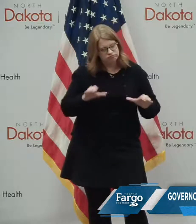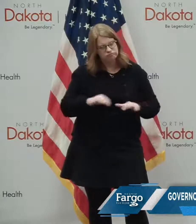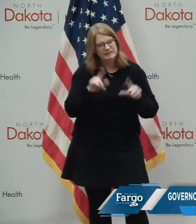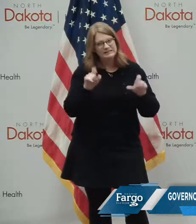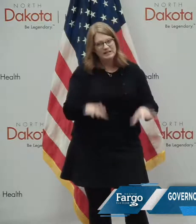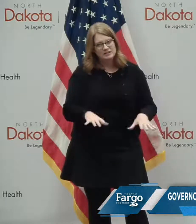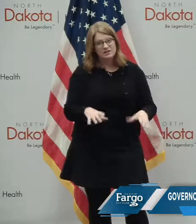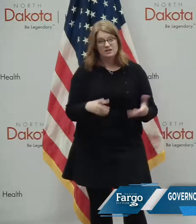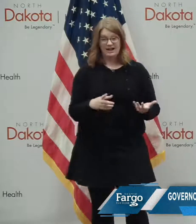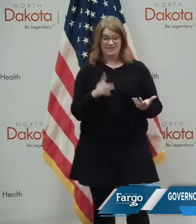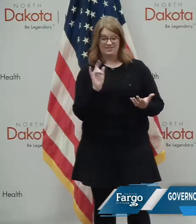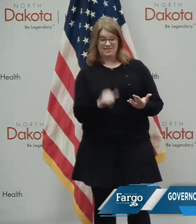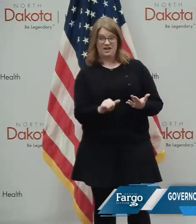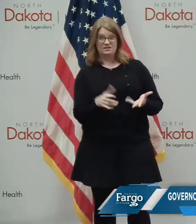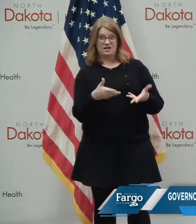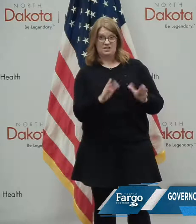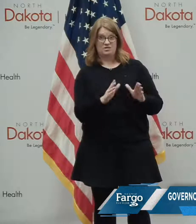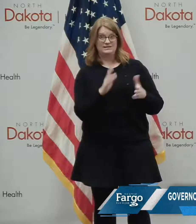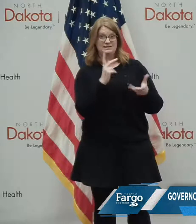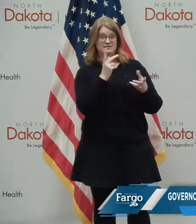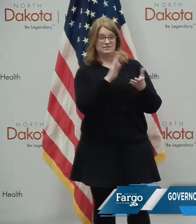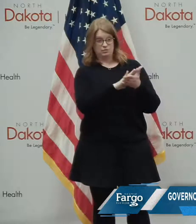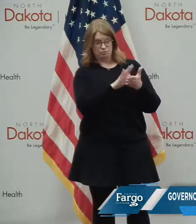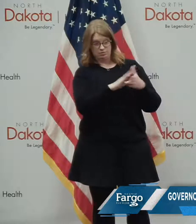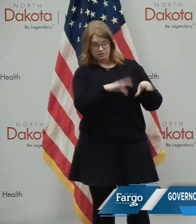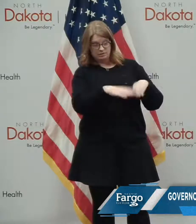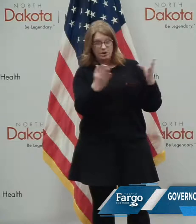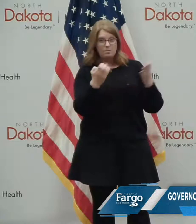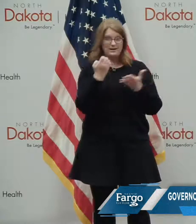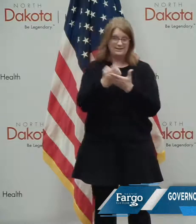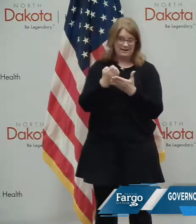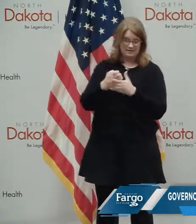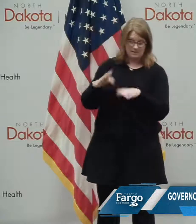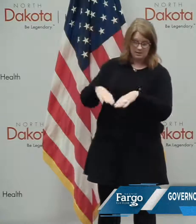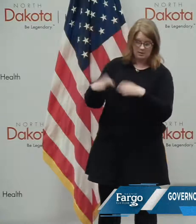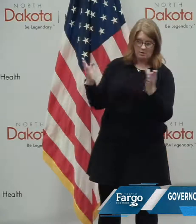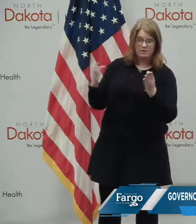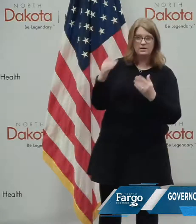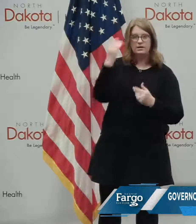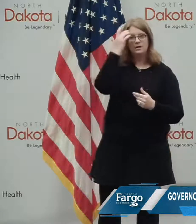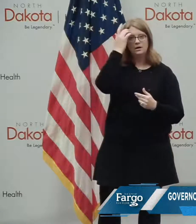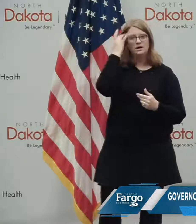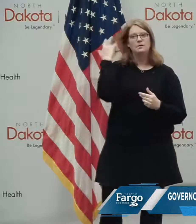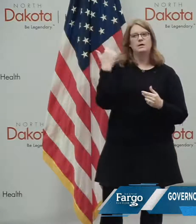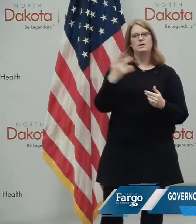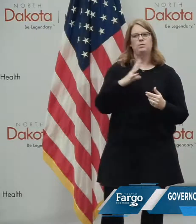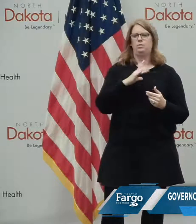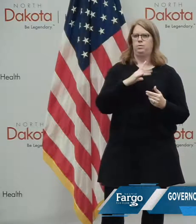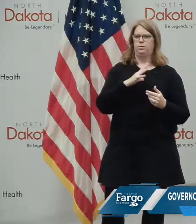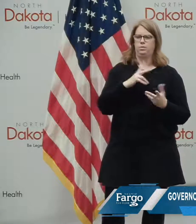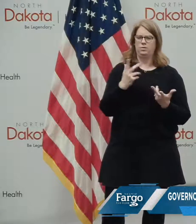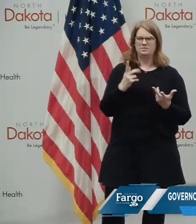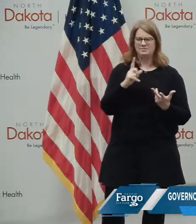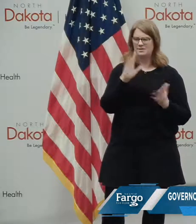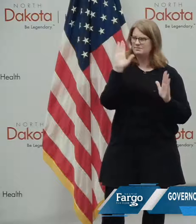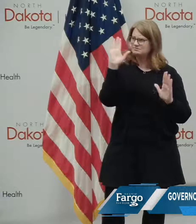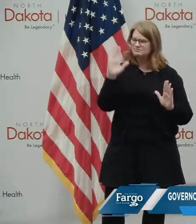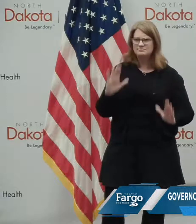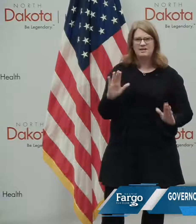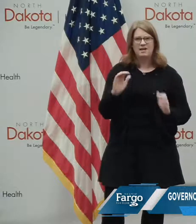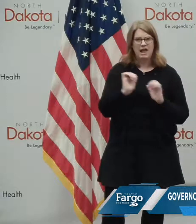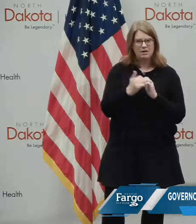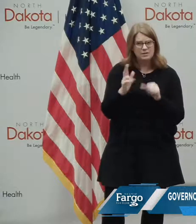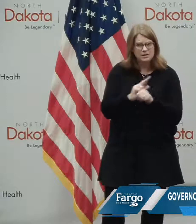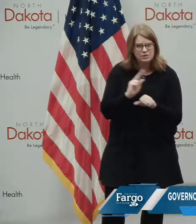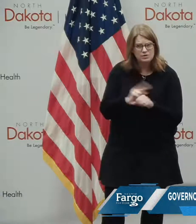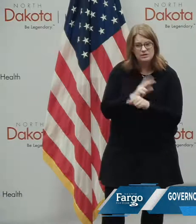keep our schools open and our economy open. But there's a number, these will be a complete game changer in terms of how we'll be able to use these.